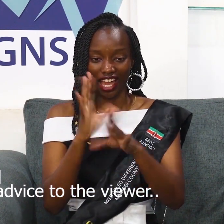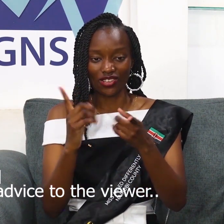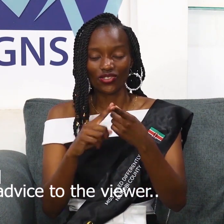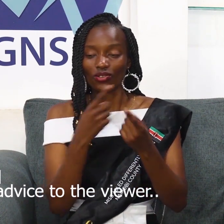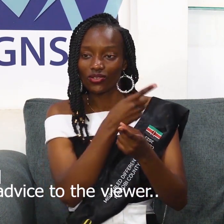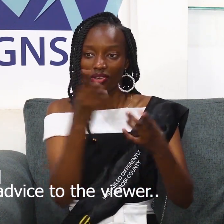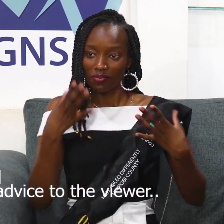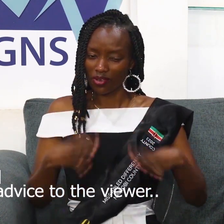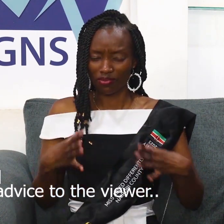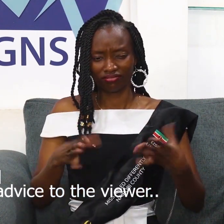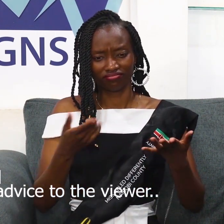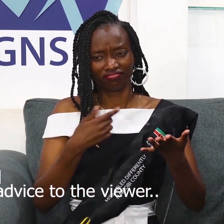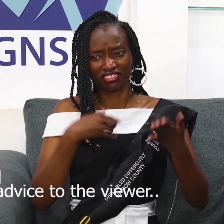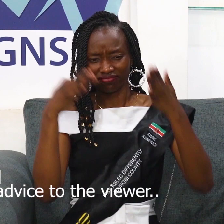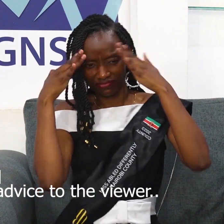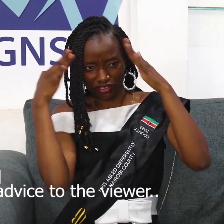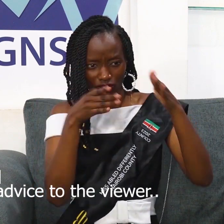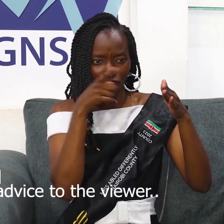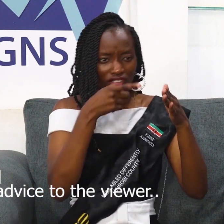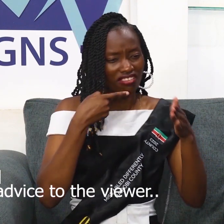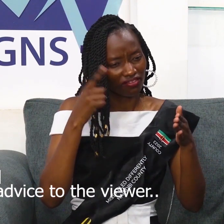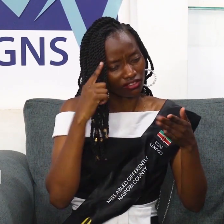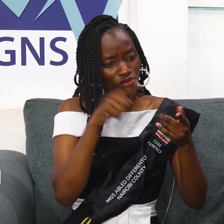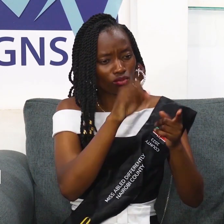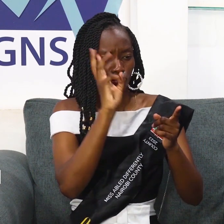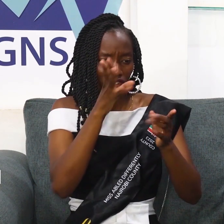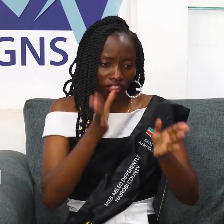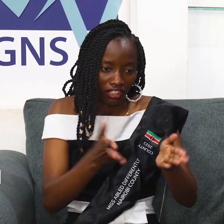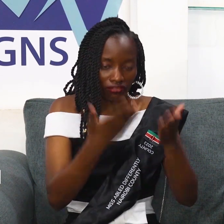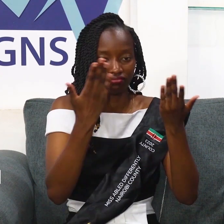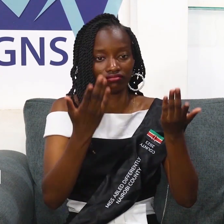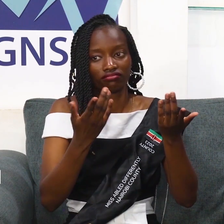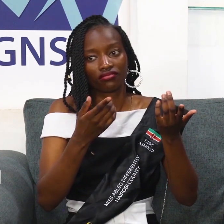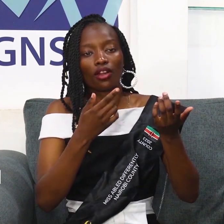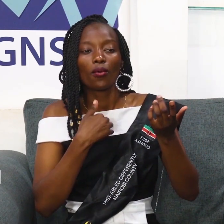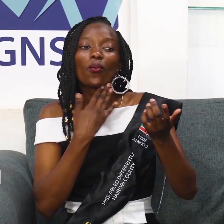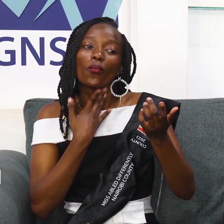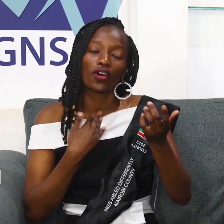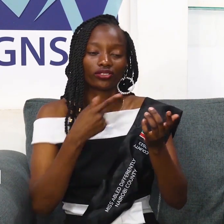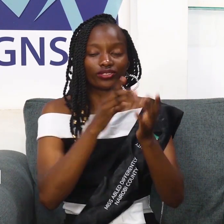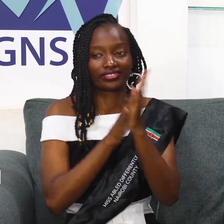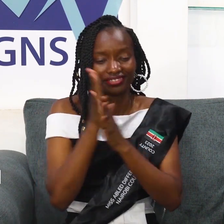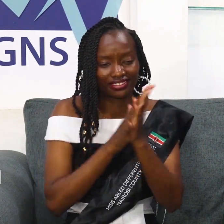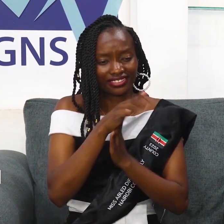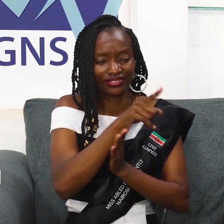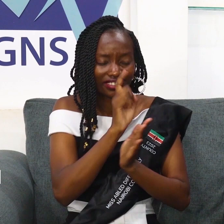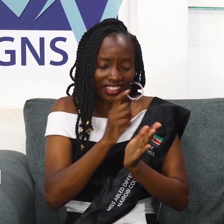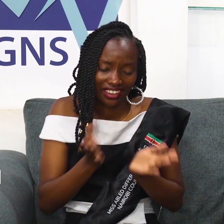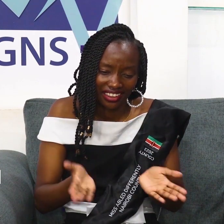For me, the advice I'll give is please make sure you focus on yourself, and if you're deaf, please try and get